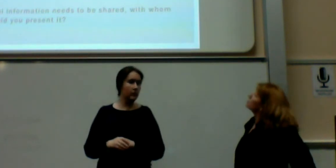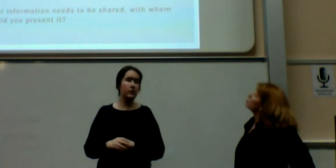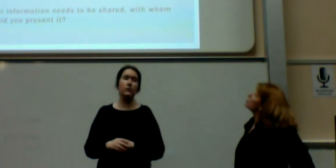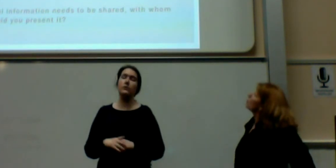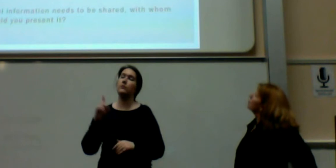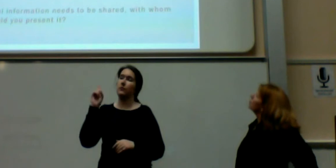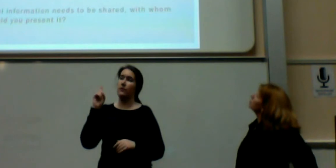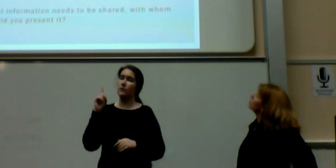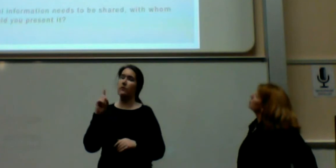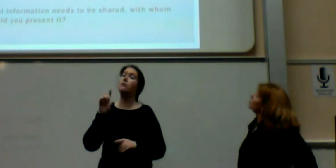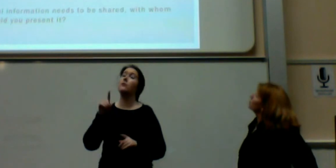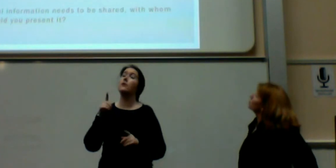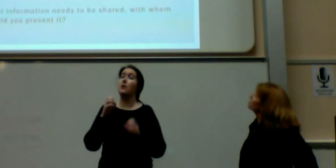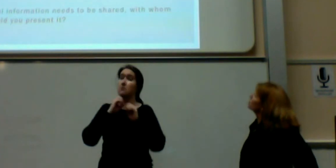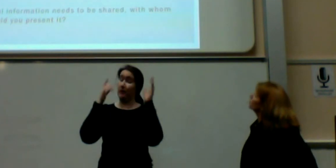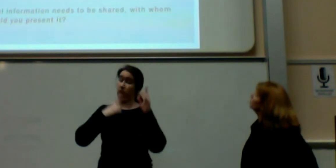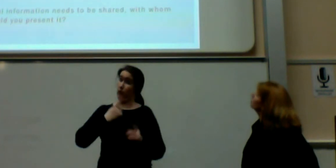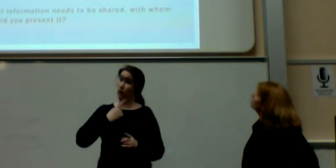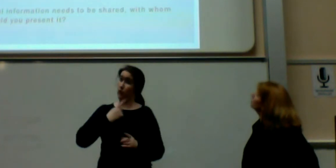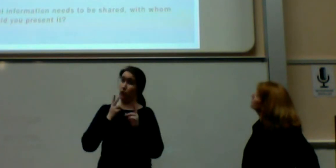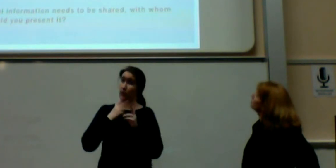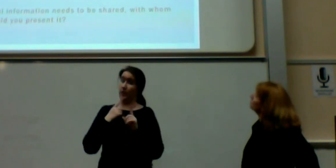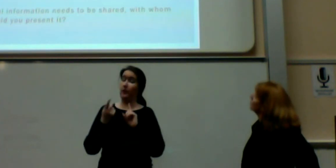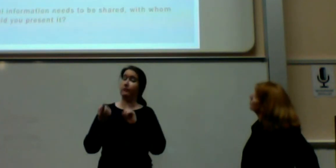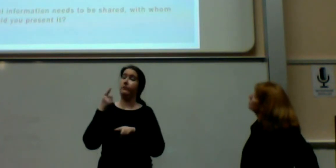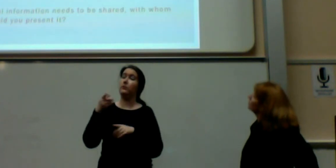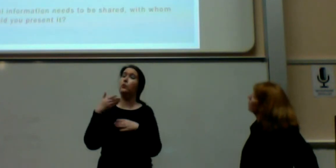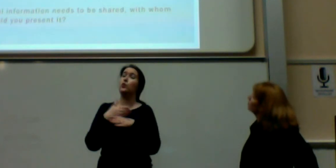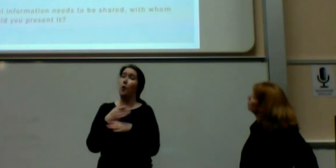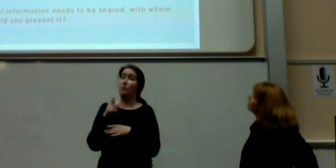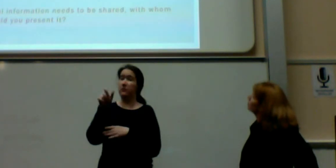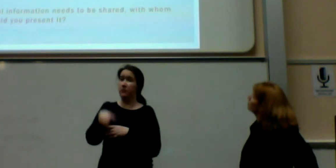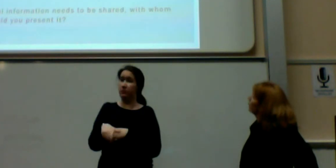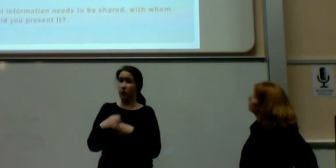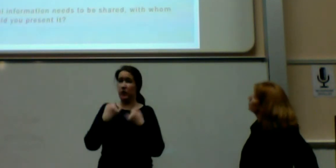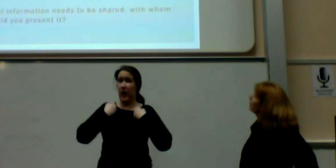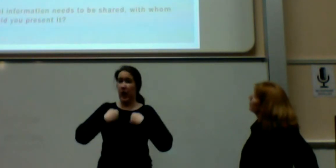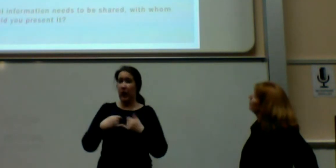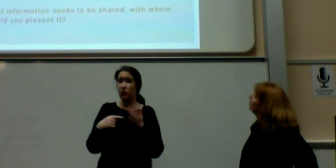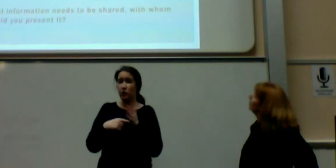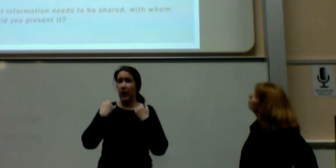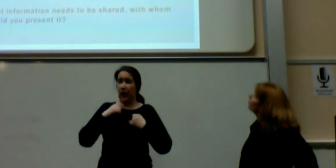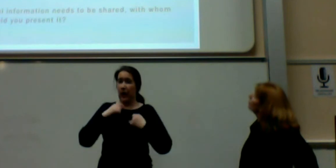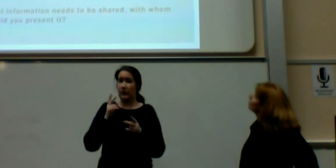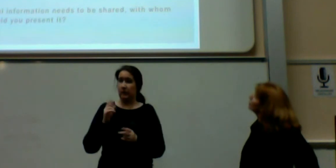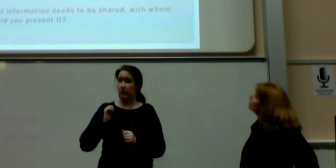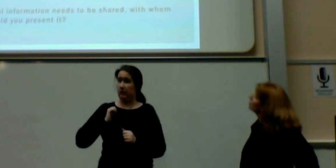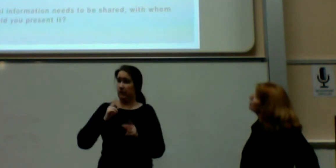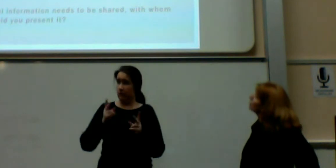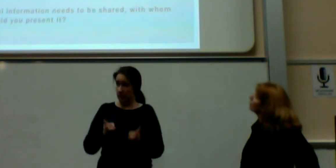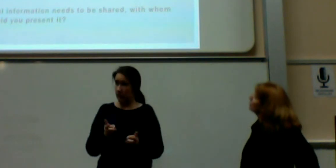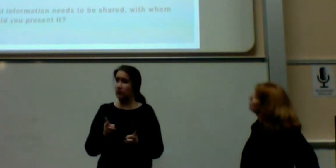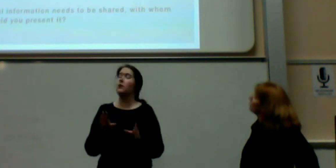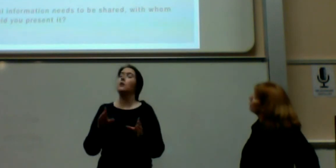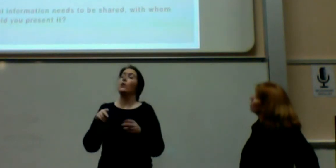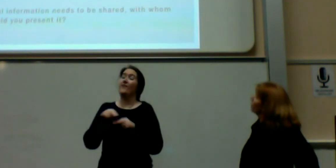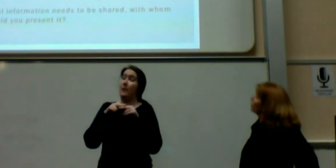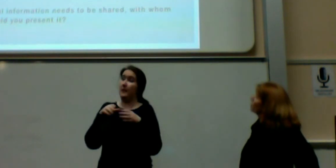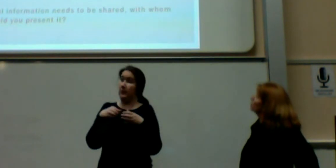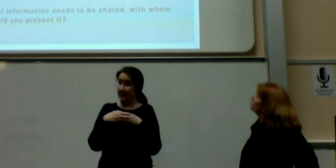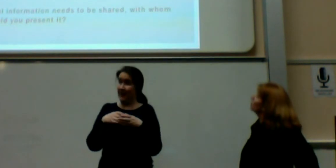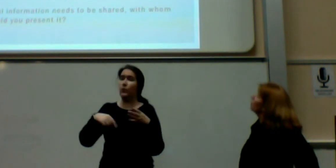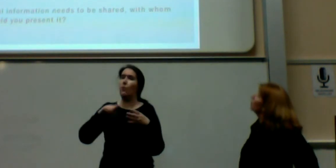This says, you are called to interpret for a terminally ill patient and his family members at a family meeting comprising of a team of medical and